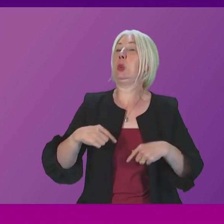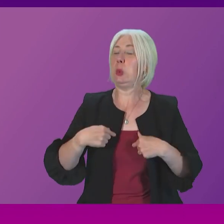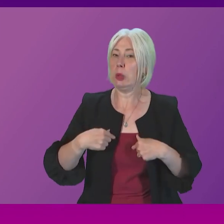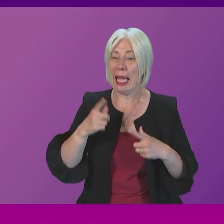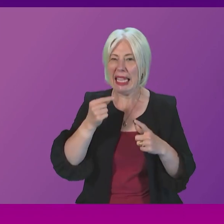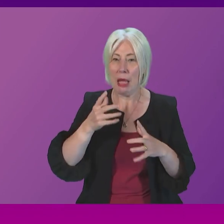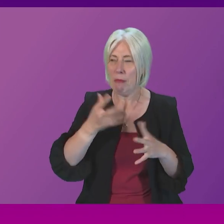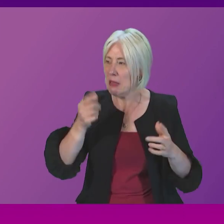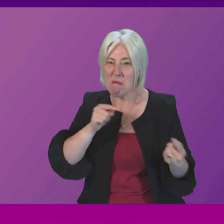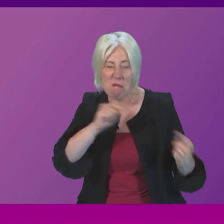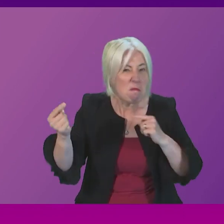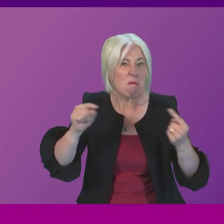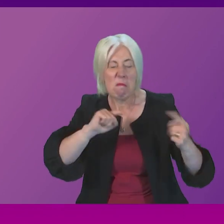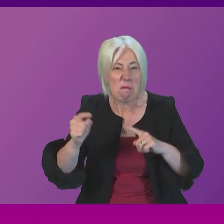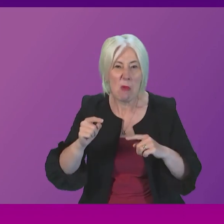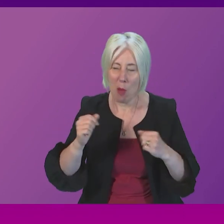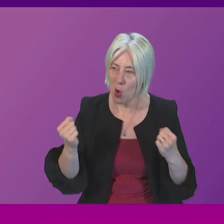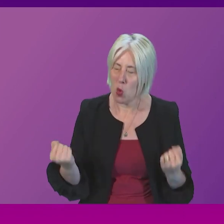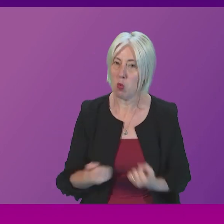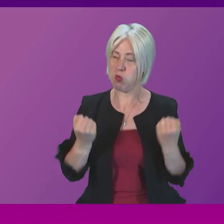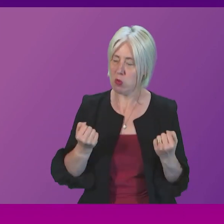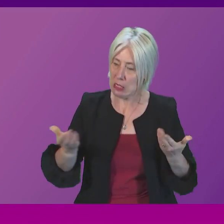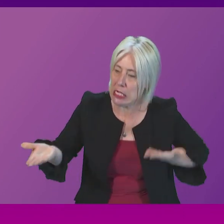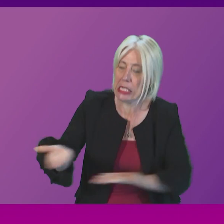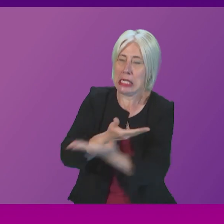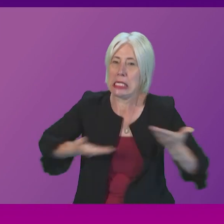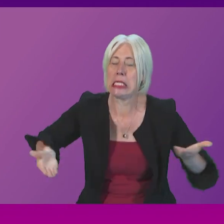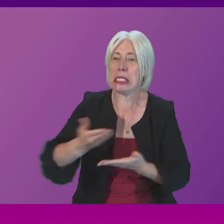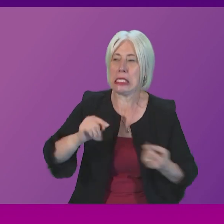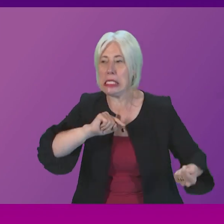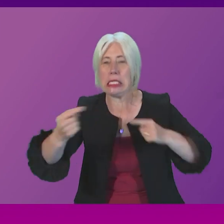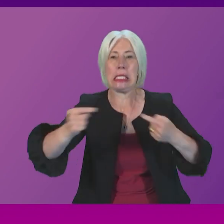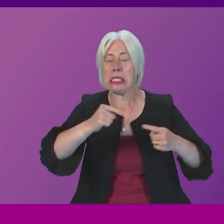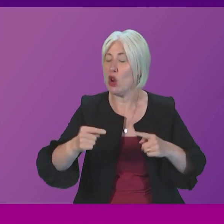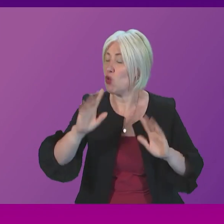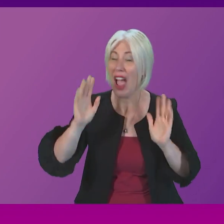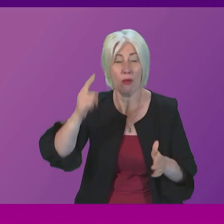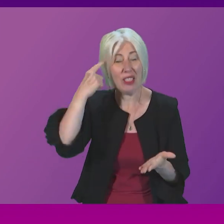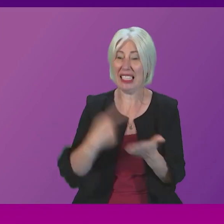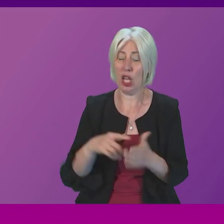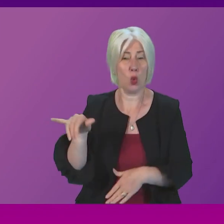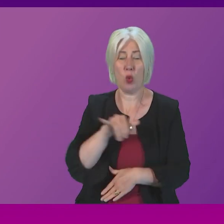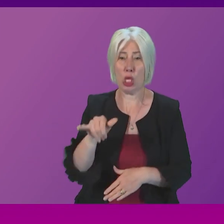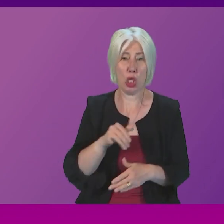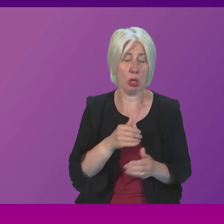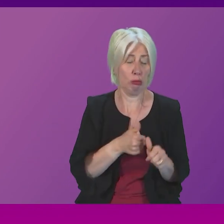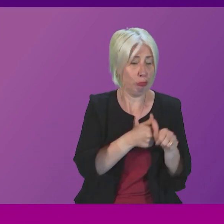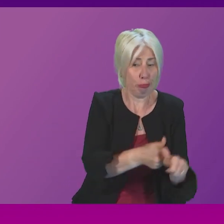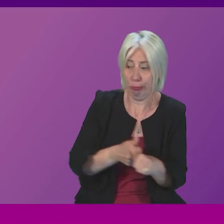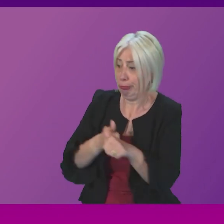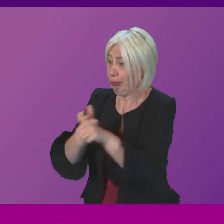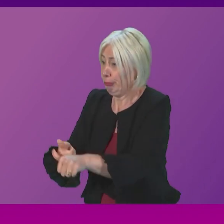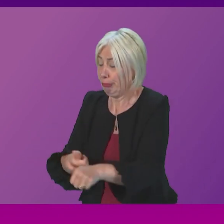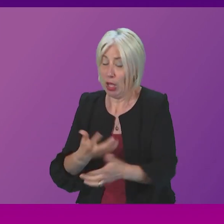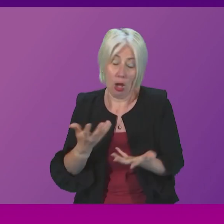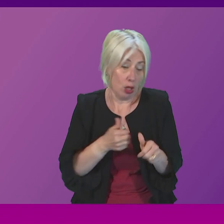very heated way, that robust debates take place, and you have to pick a side. You know, you're sort of representing